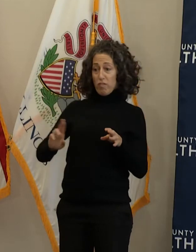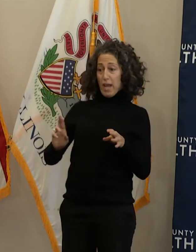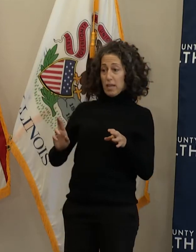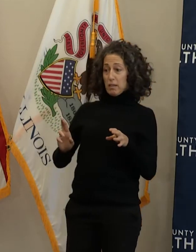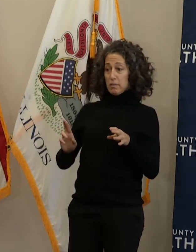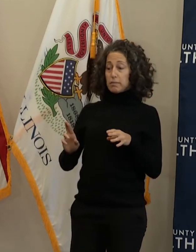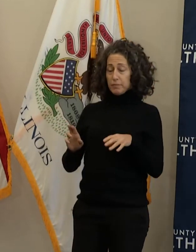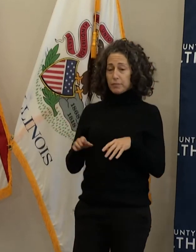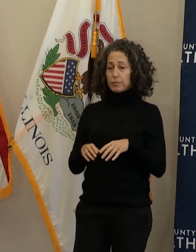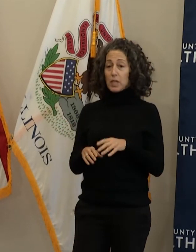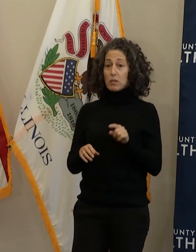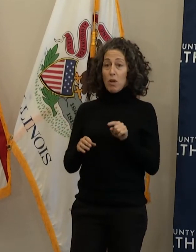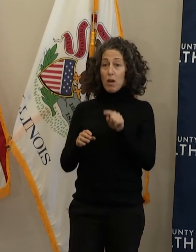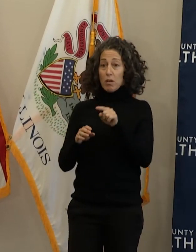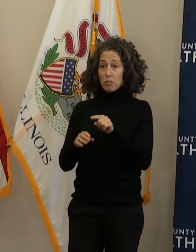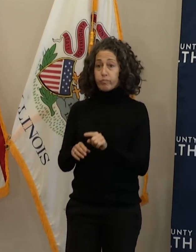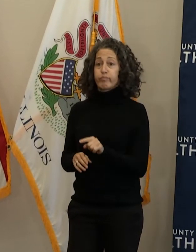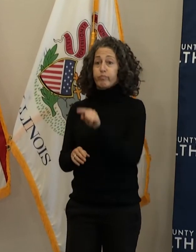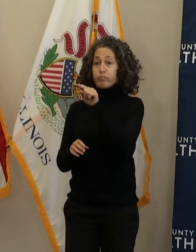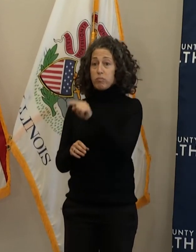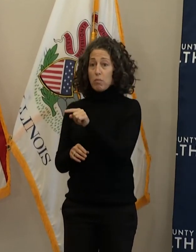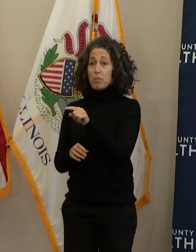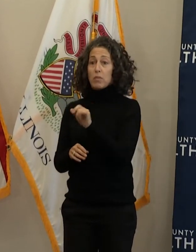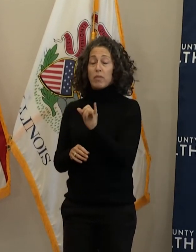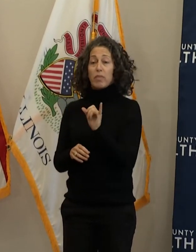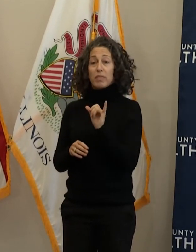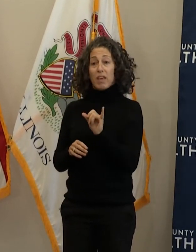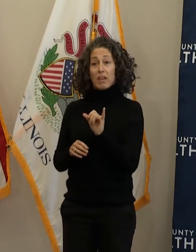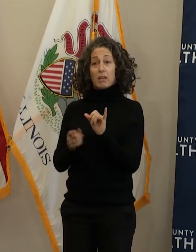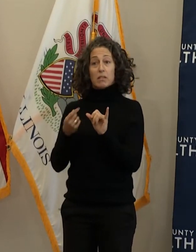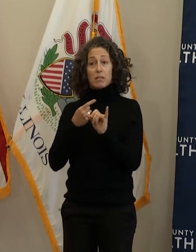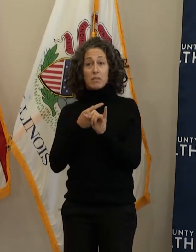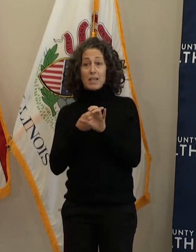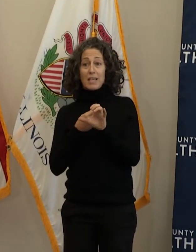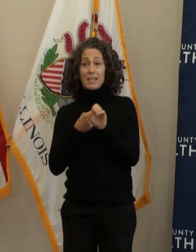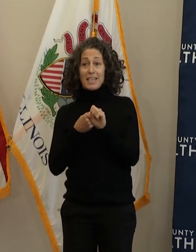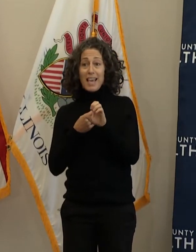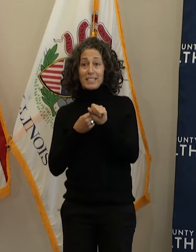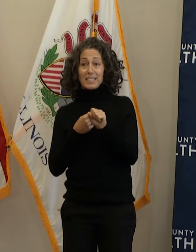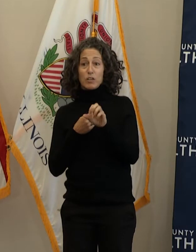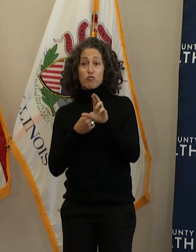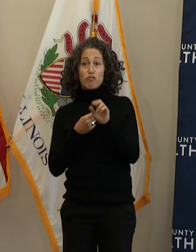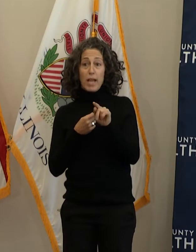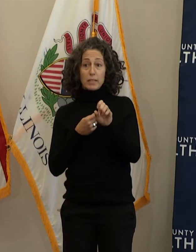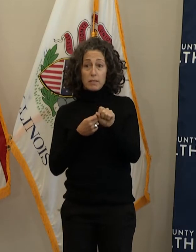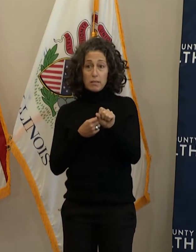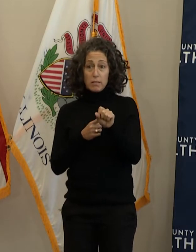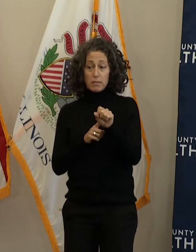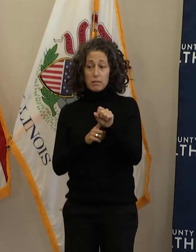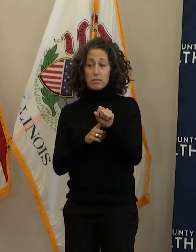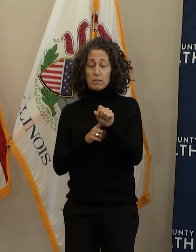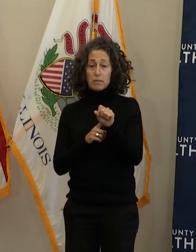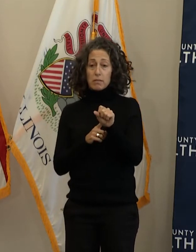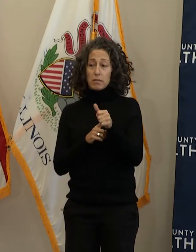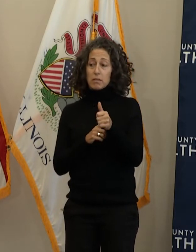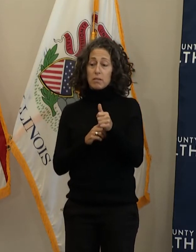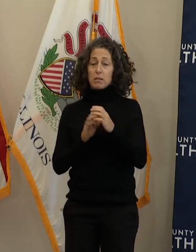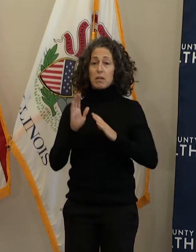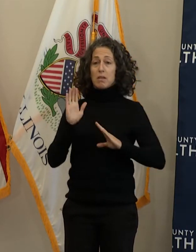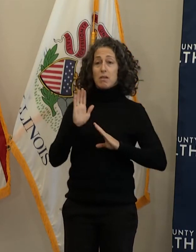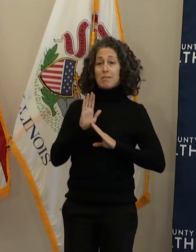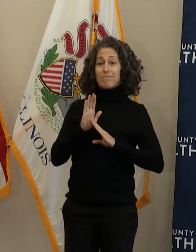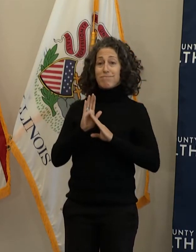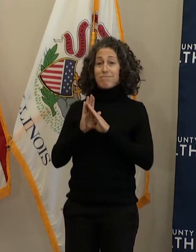of the screen, you'll see that our cases, or our case rates, have peaked